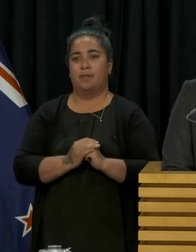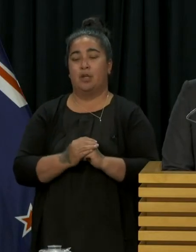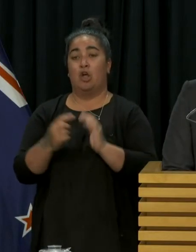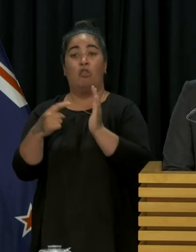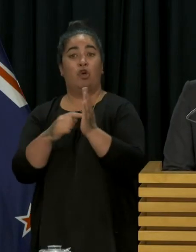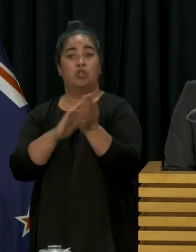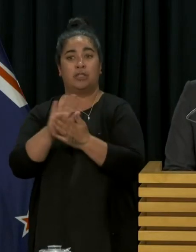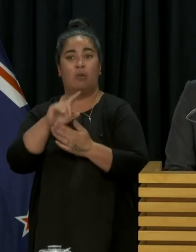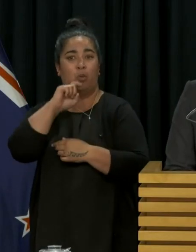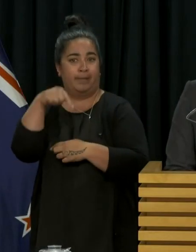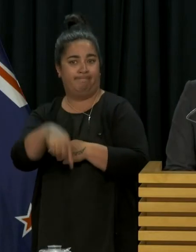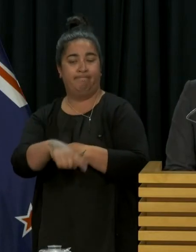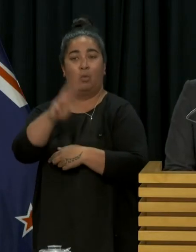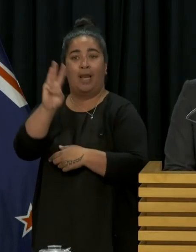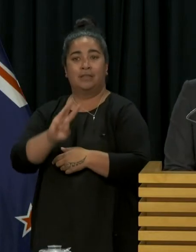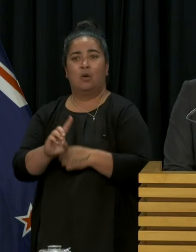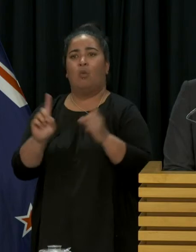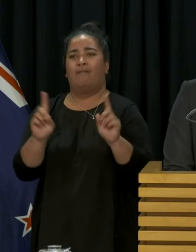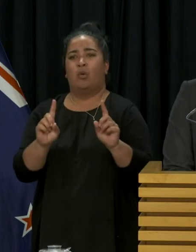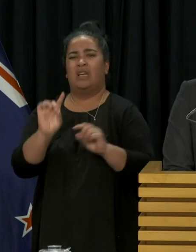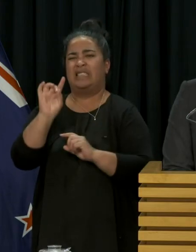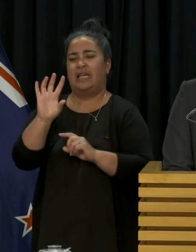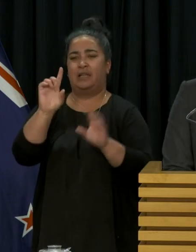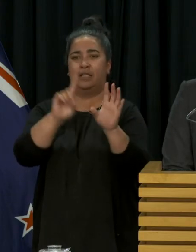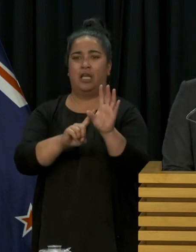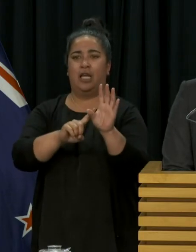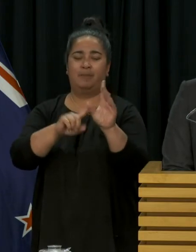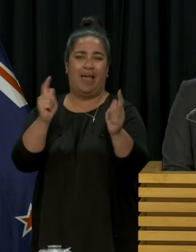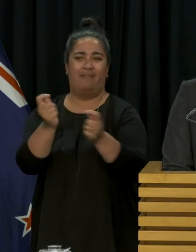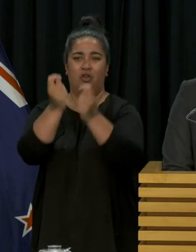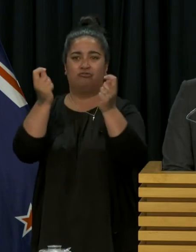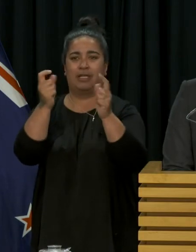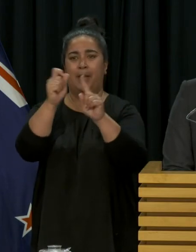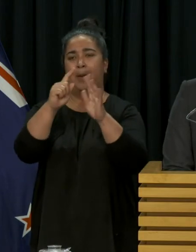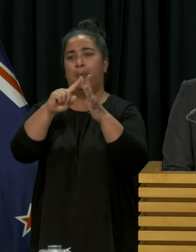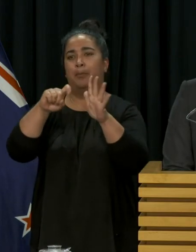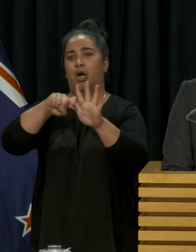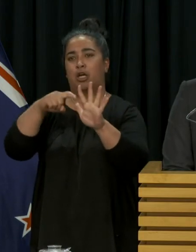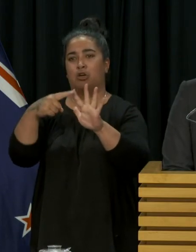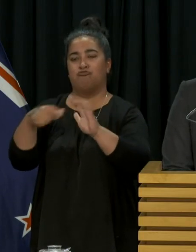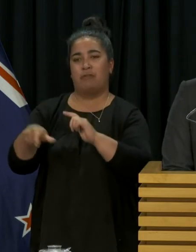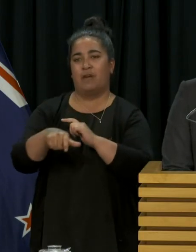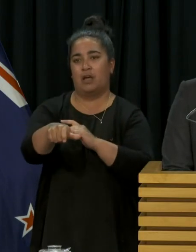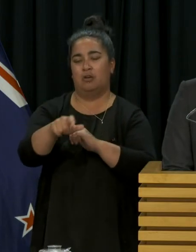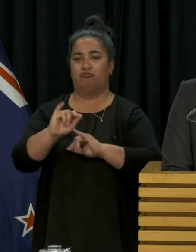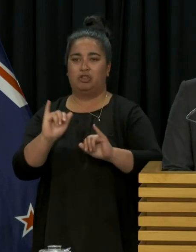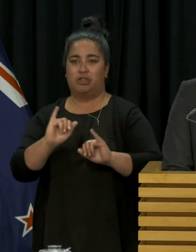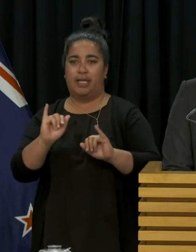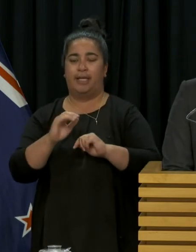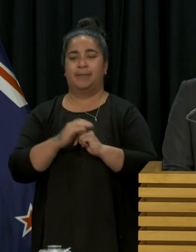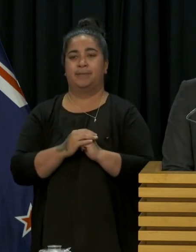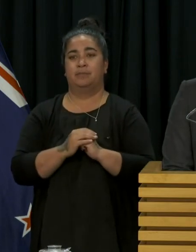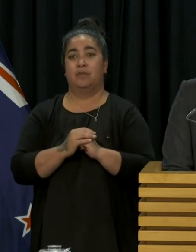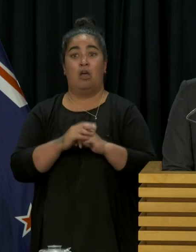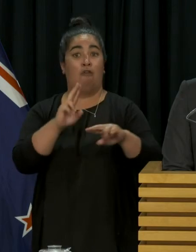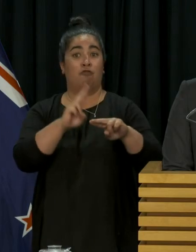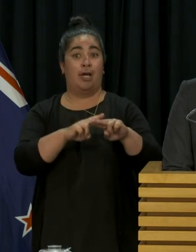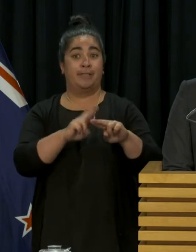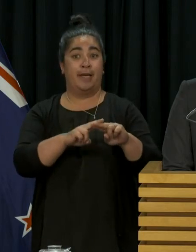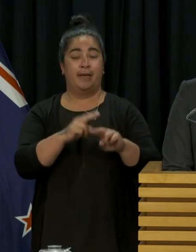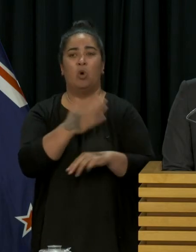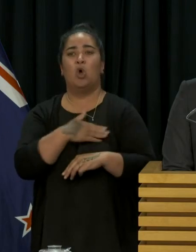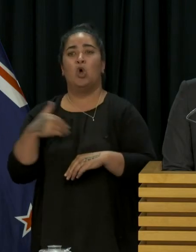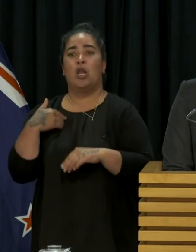marking the 10th anniversary of the Pike River mine tragedy. And on Friday and early Saturday morning, I